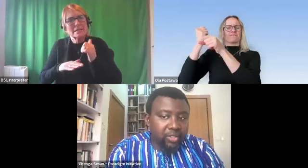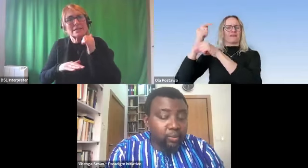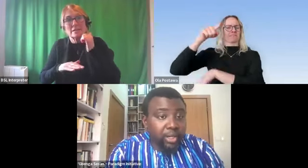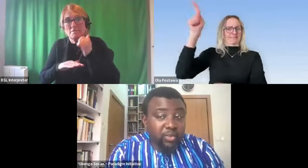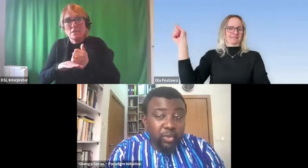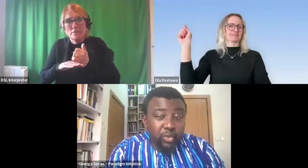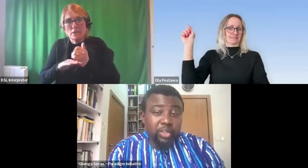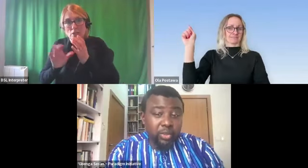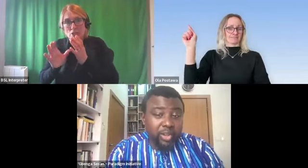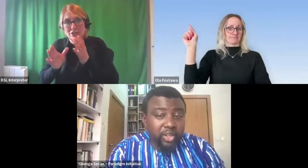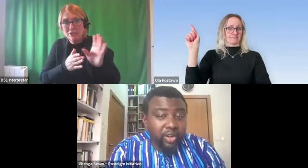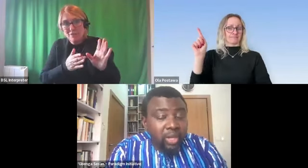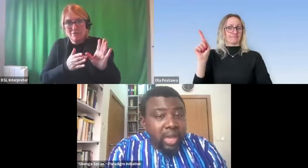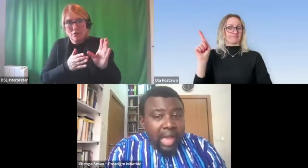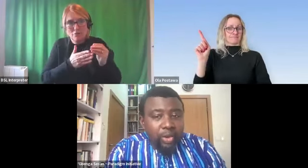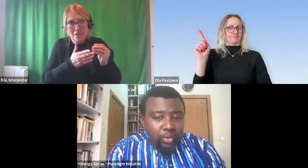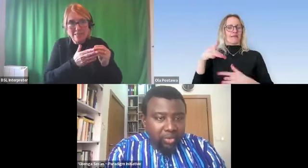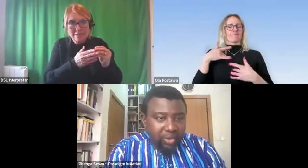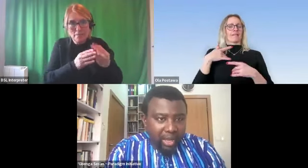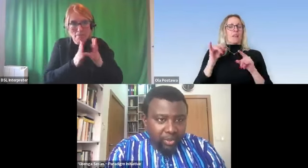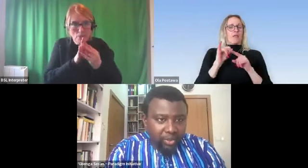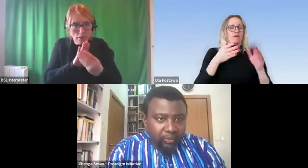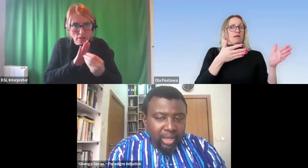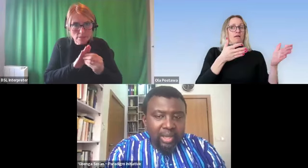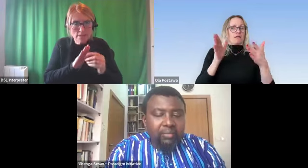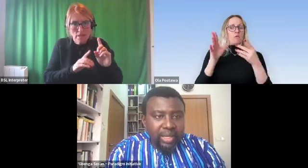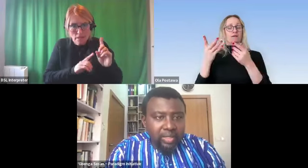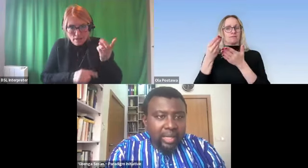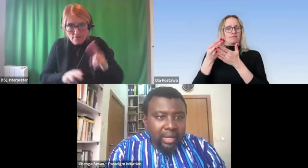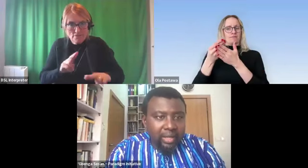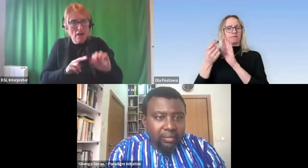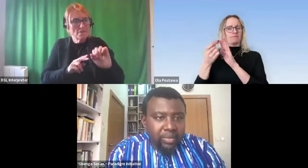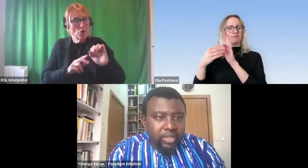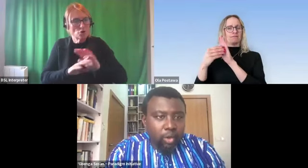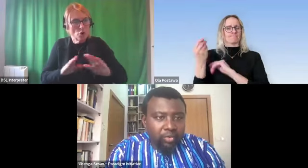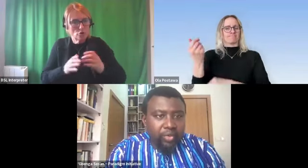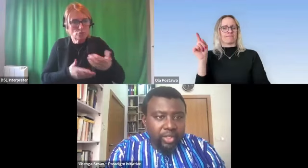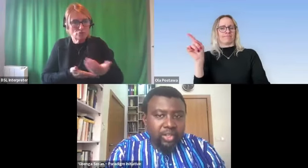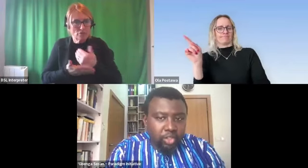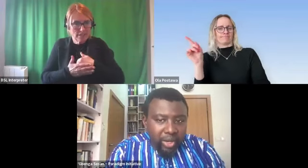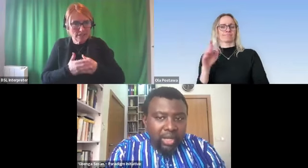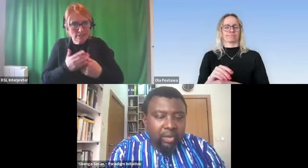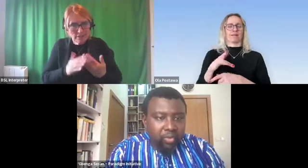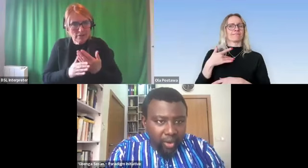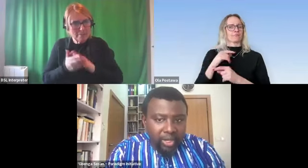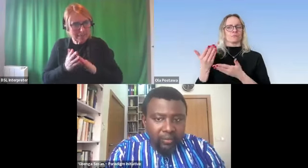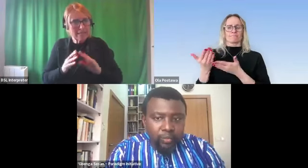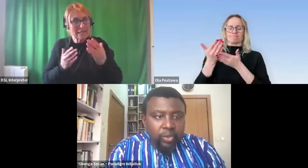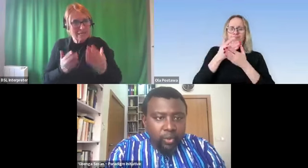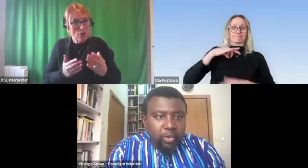shift in financing models for social innovation and nonprofit efforts. And it means that in the midst of this